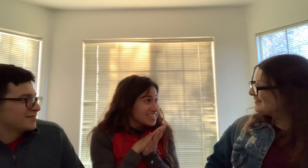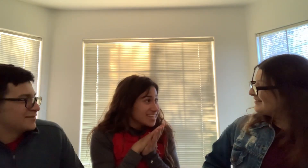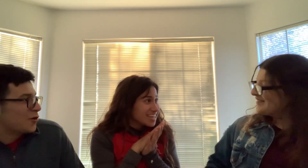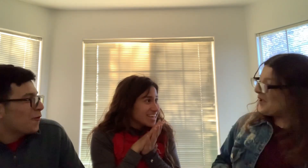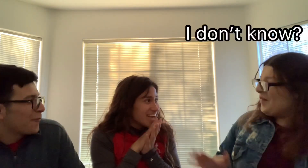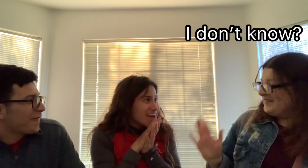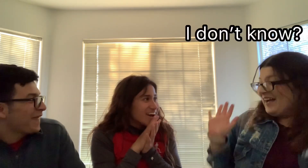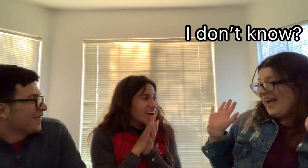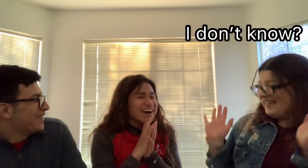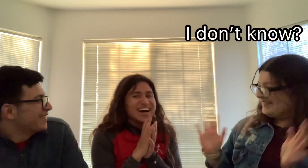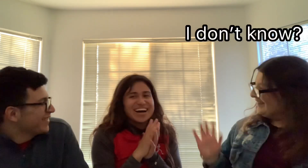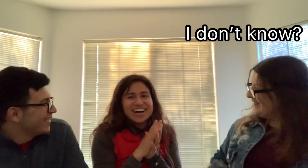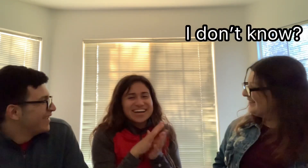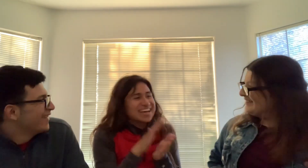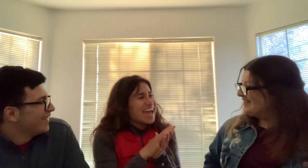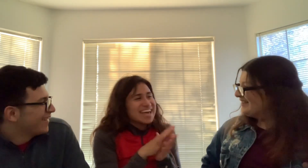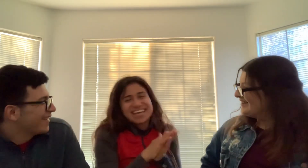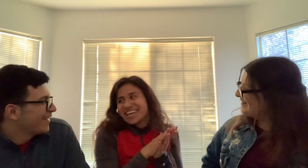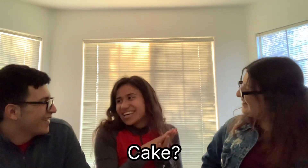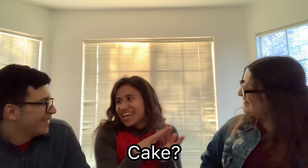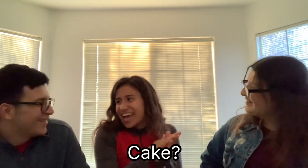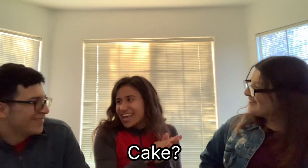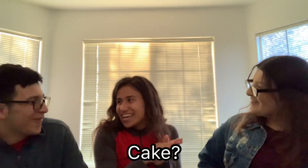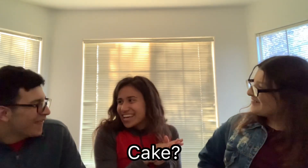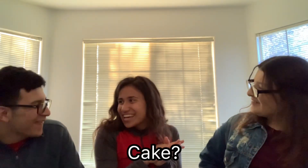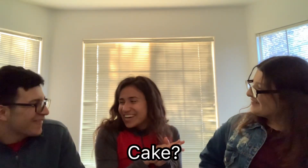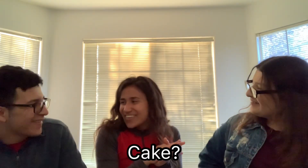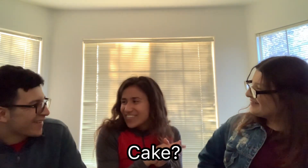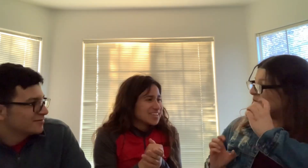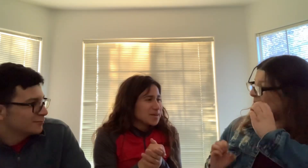Wait, you say it again? You